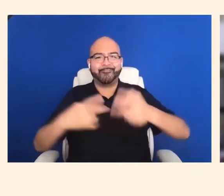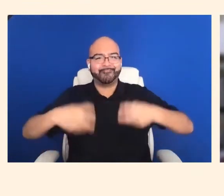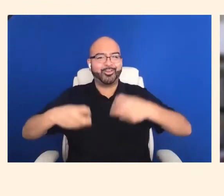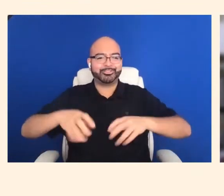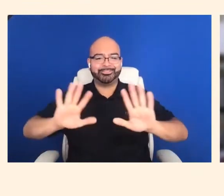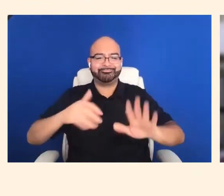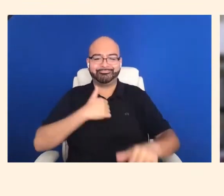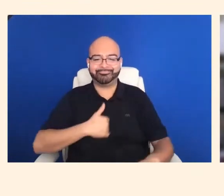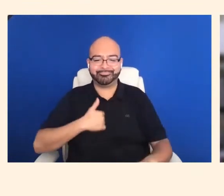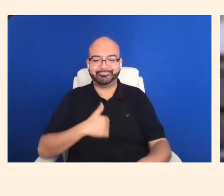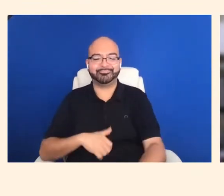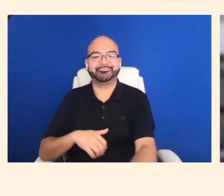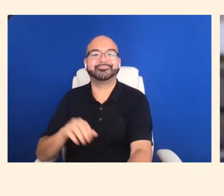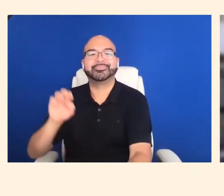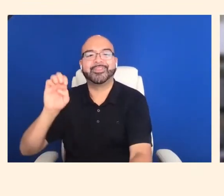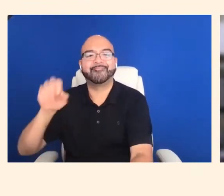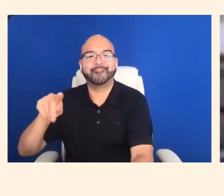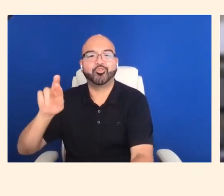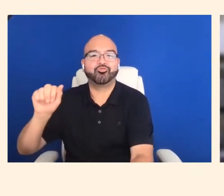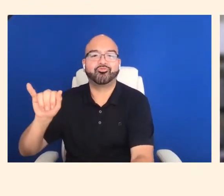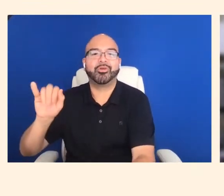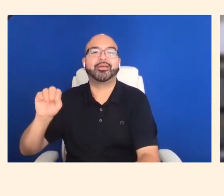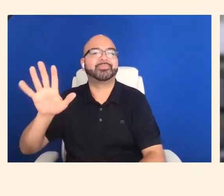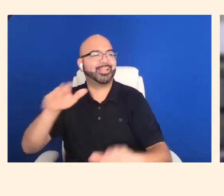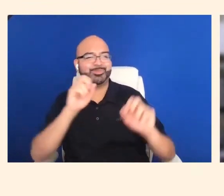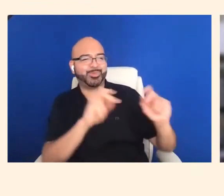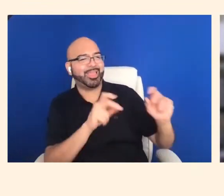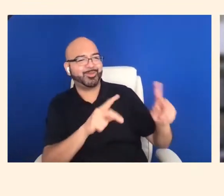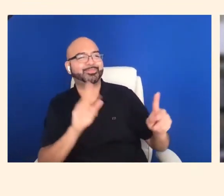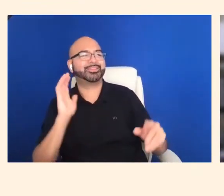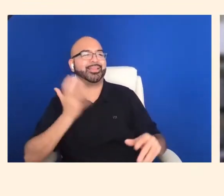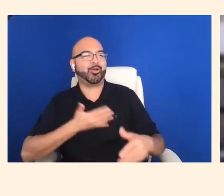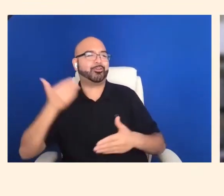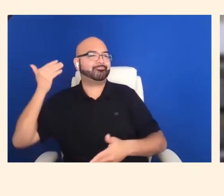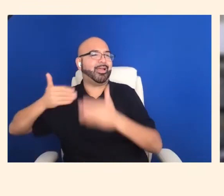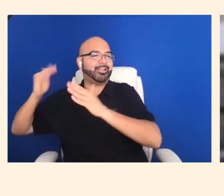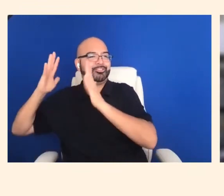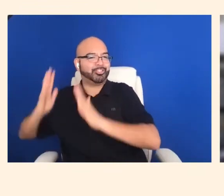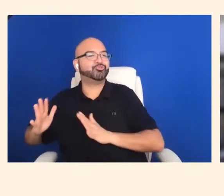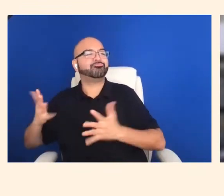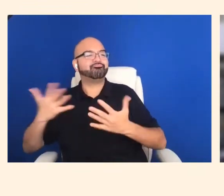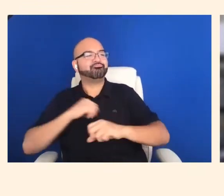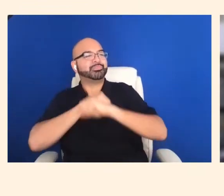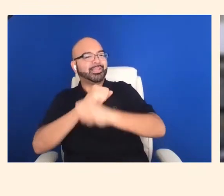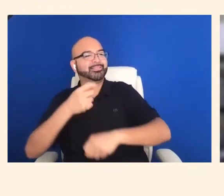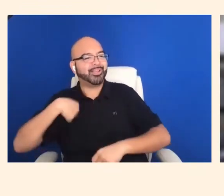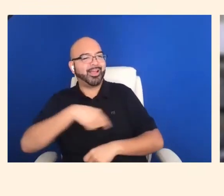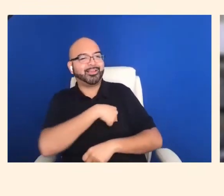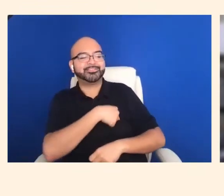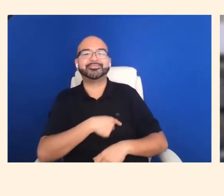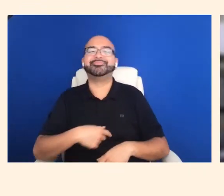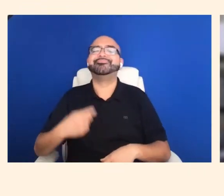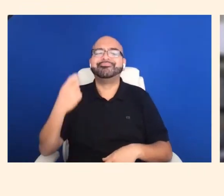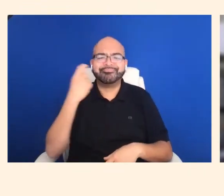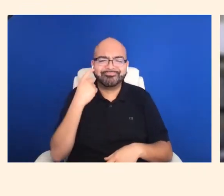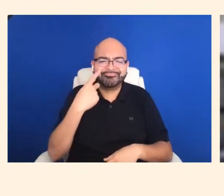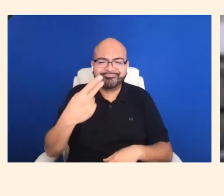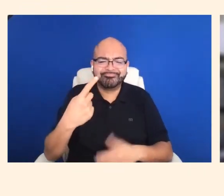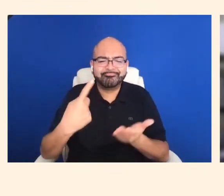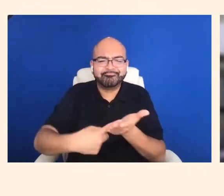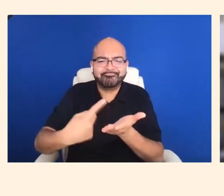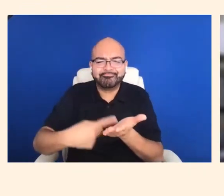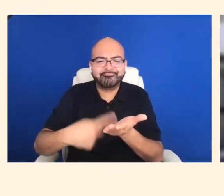That's okay. The ancestors protected. So I think we had just gotten